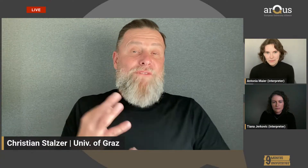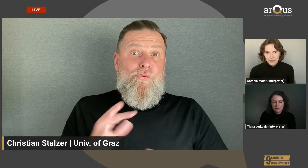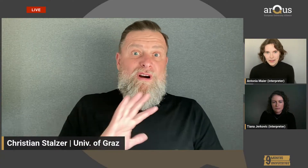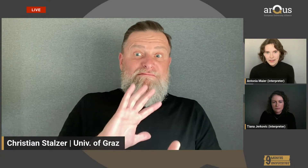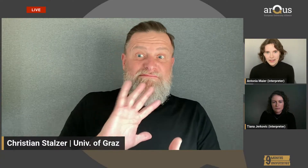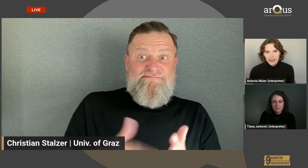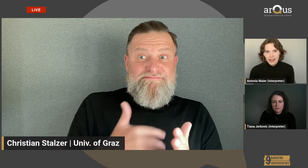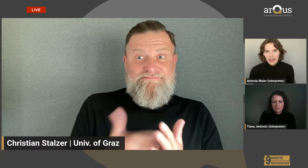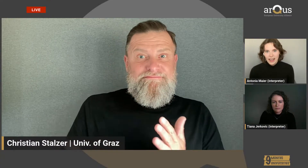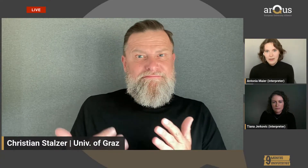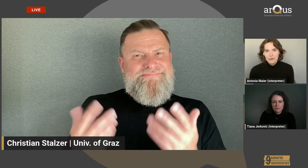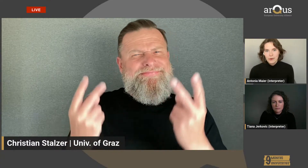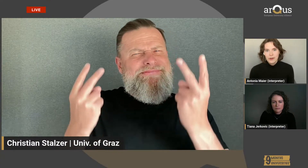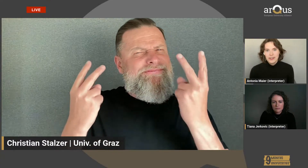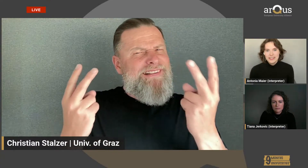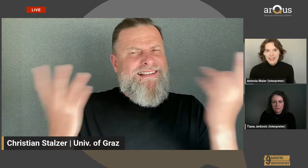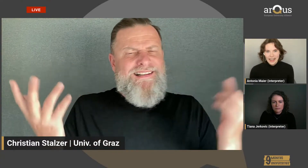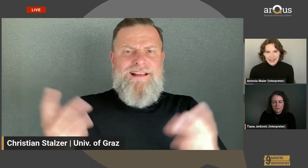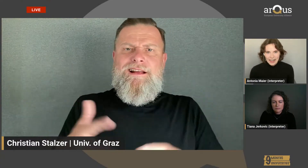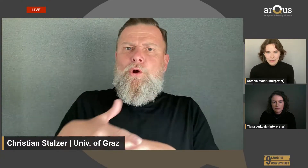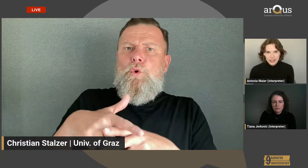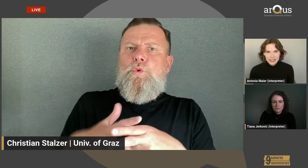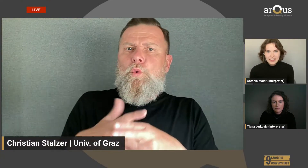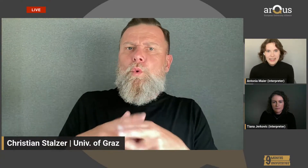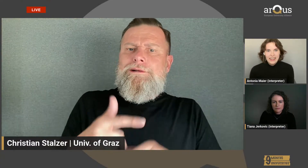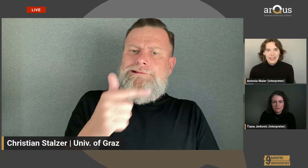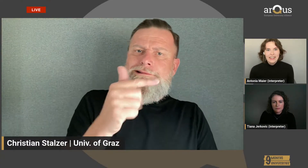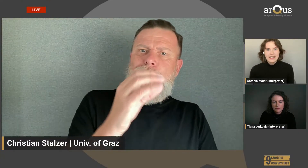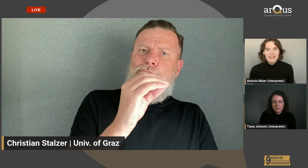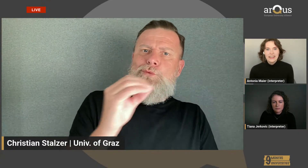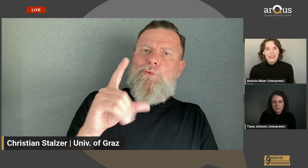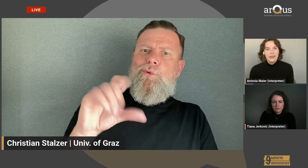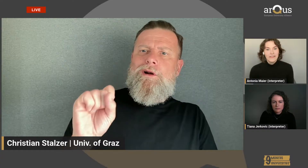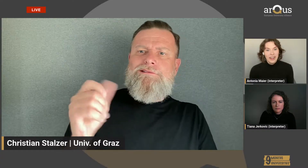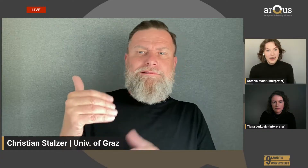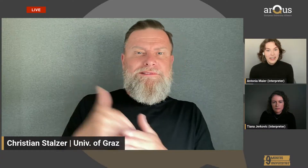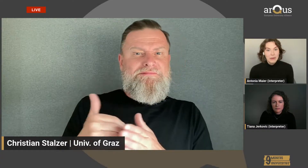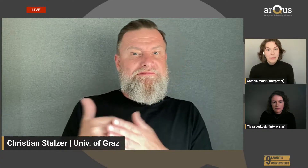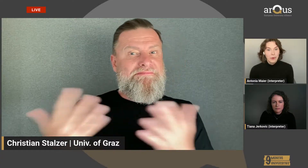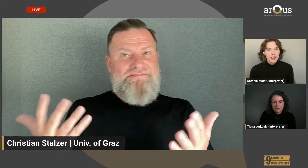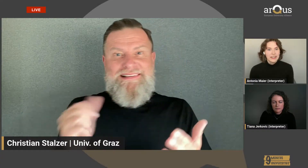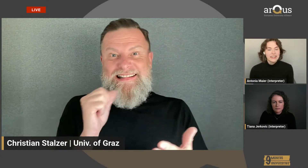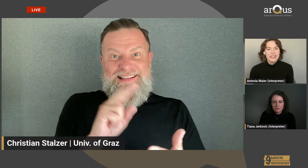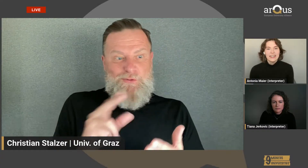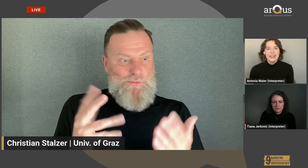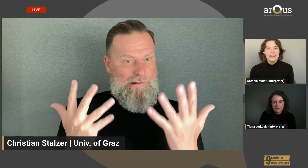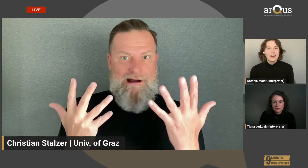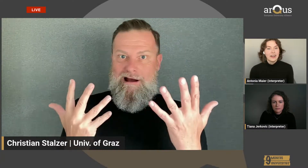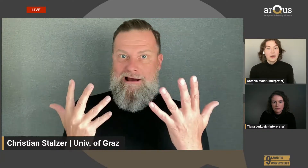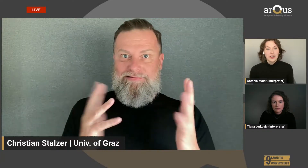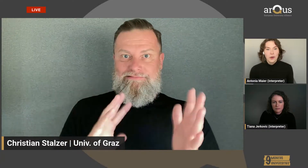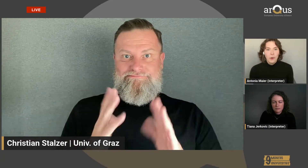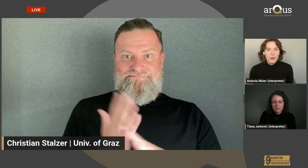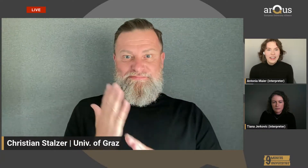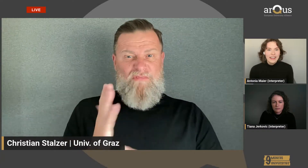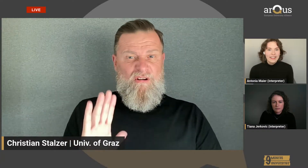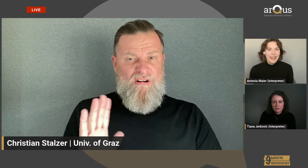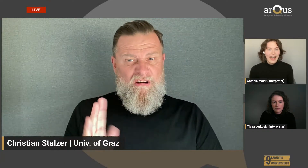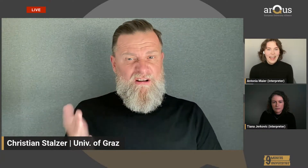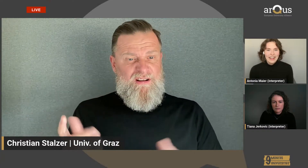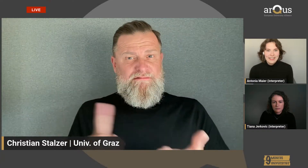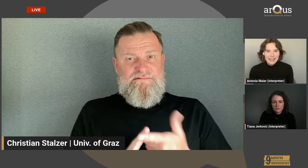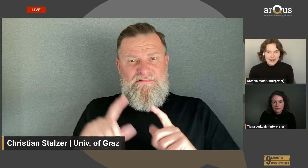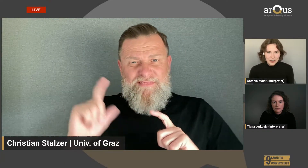modalities. And for sign languages, it is very important that there are not only